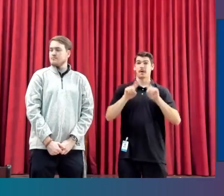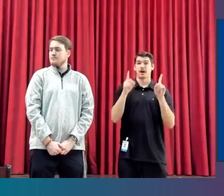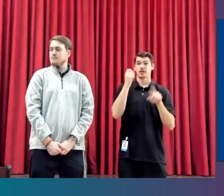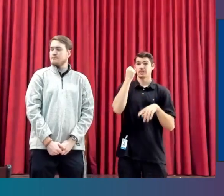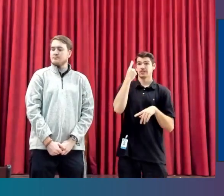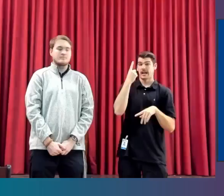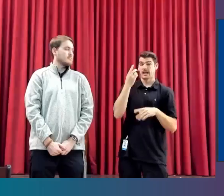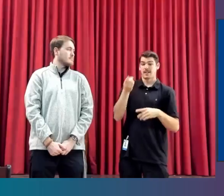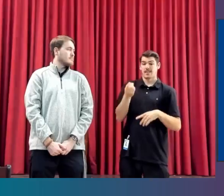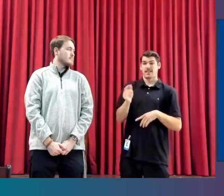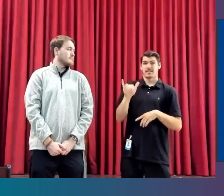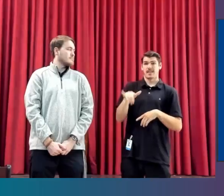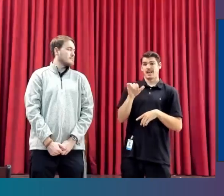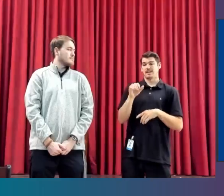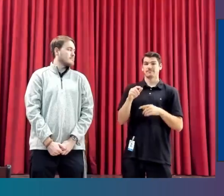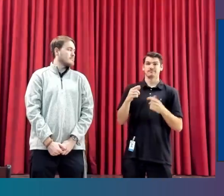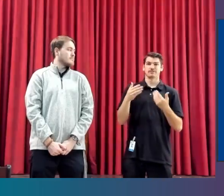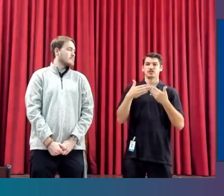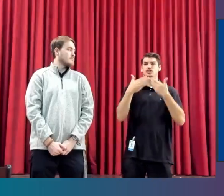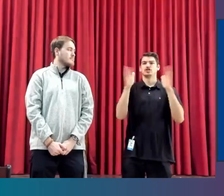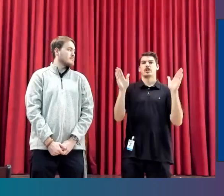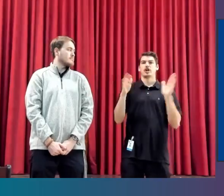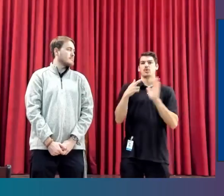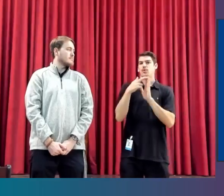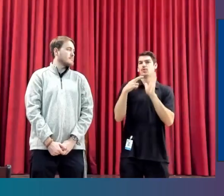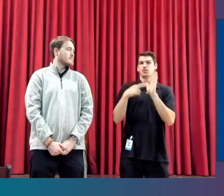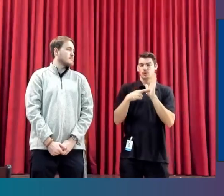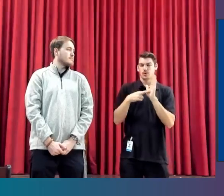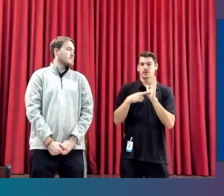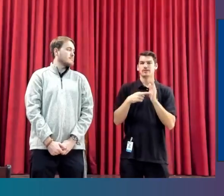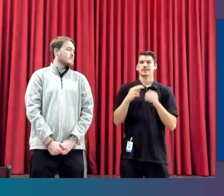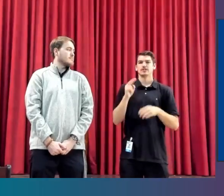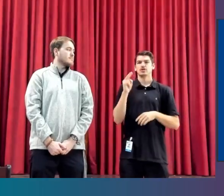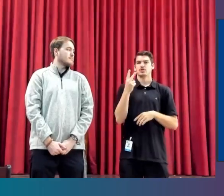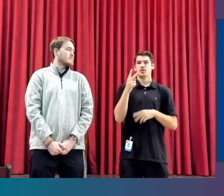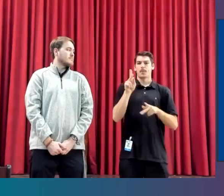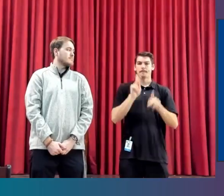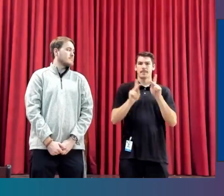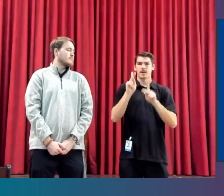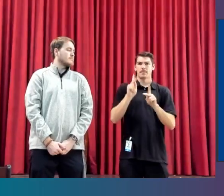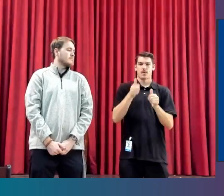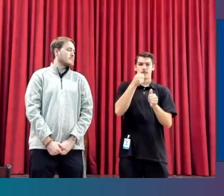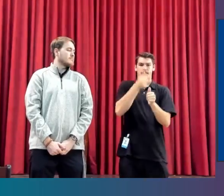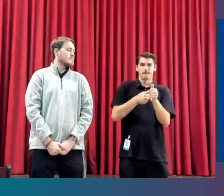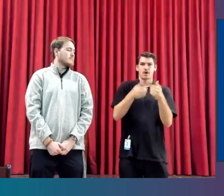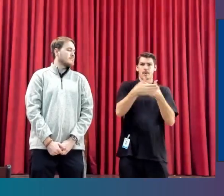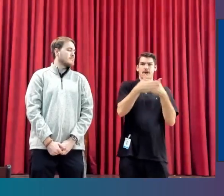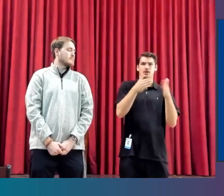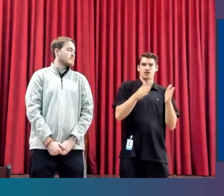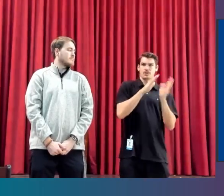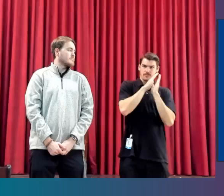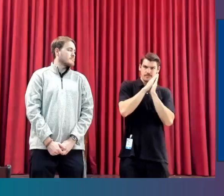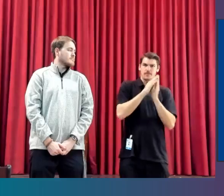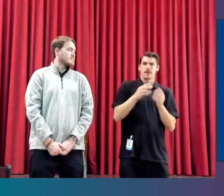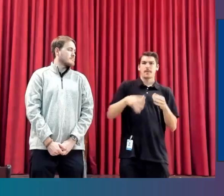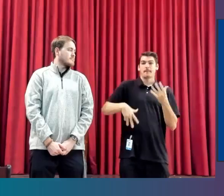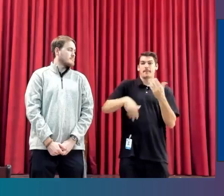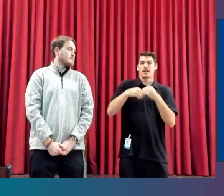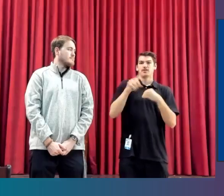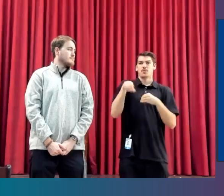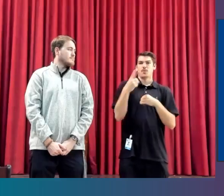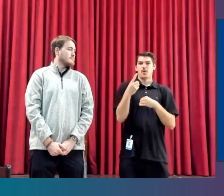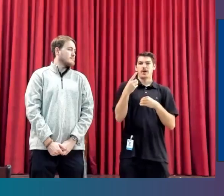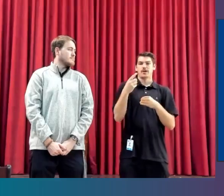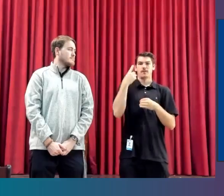But, so the general rule is 2 people per bedroom plus 1 for the living